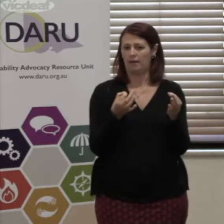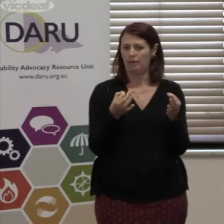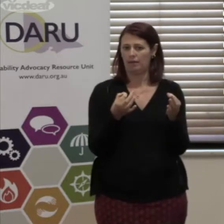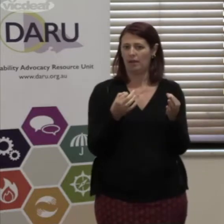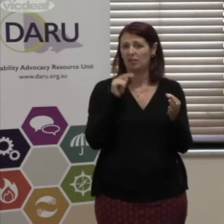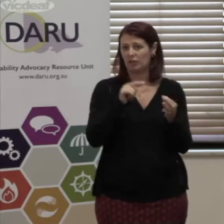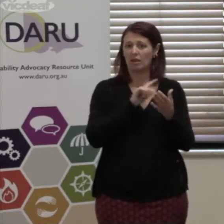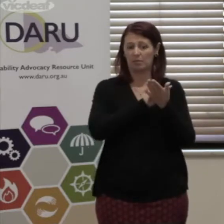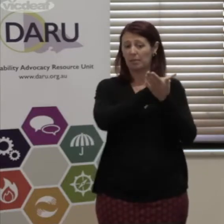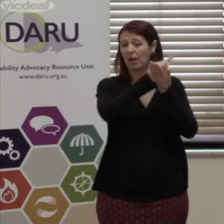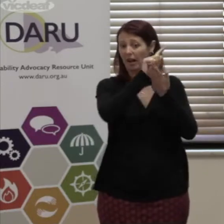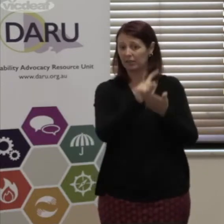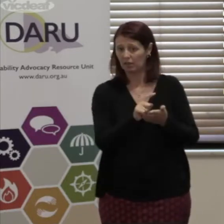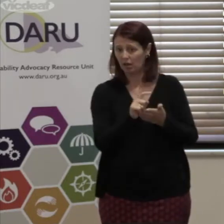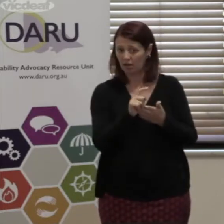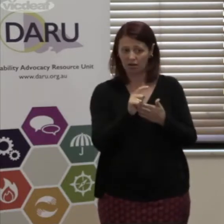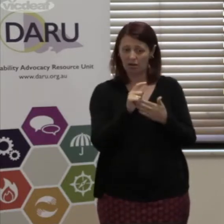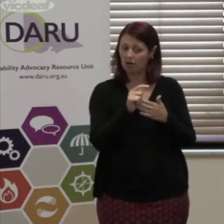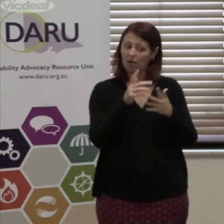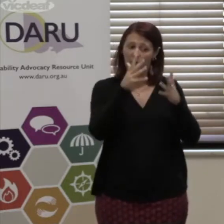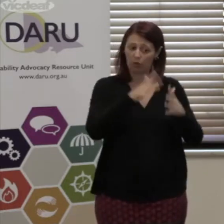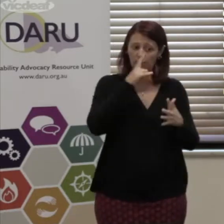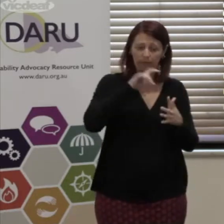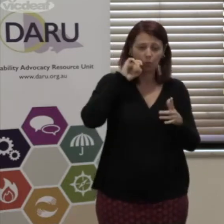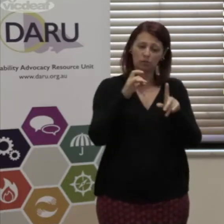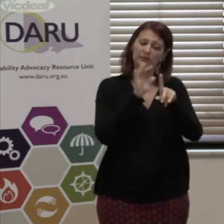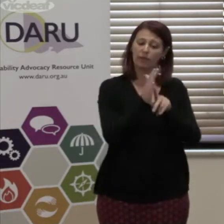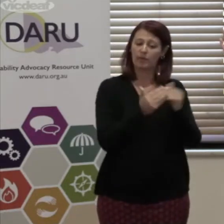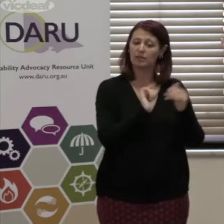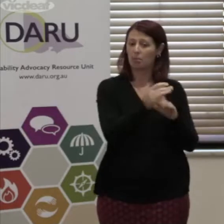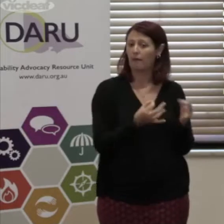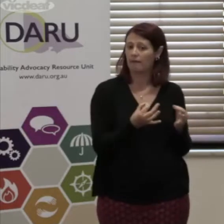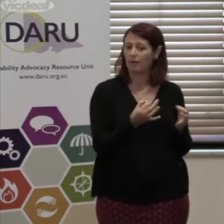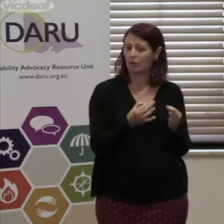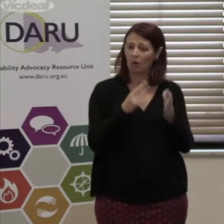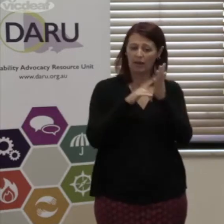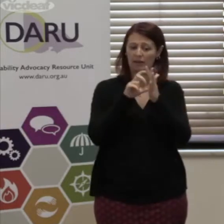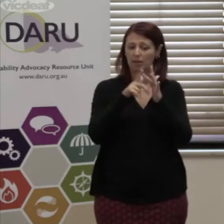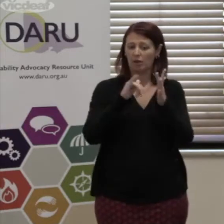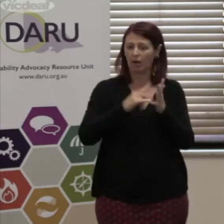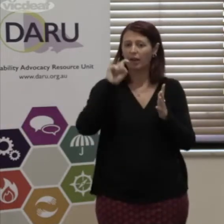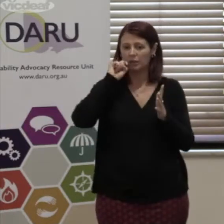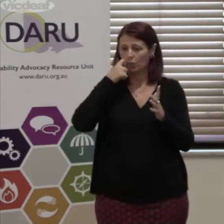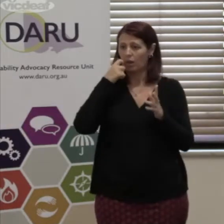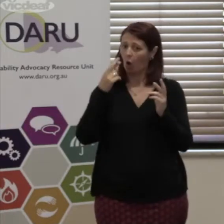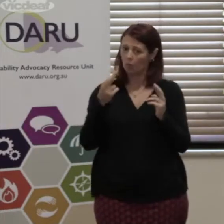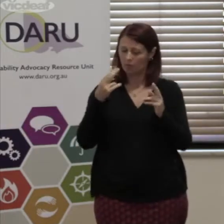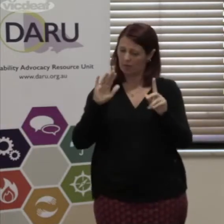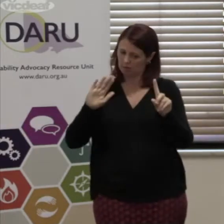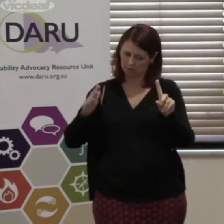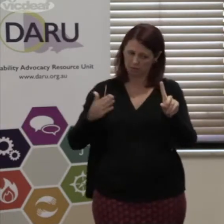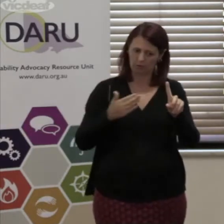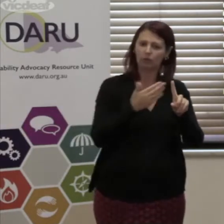maybe eventually some more, a higher proportion of people will self-manage their plans. So the NDIS is hoping that there will be a move or what, you know,